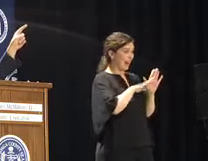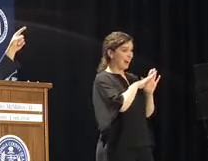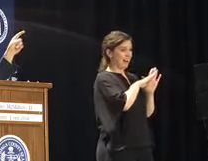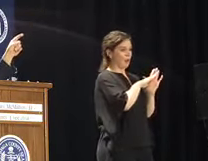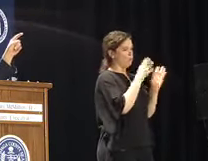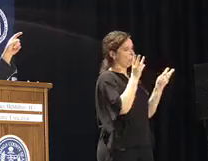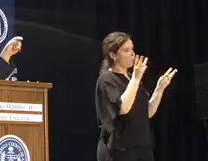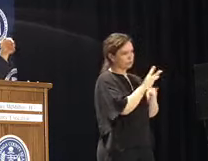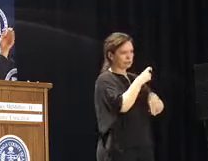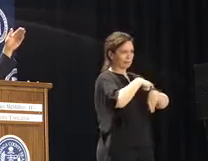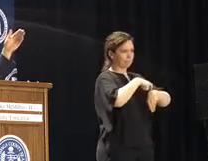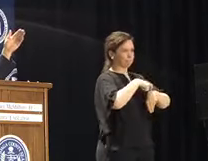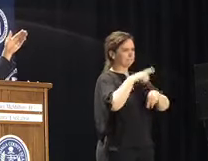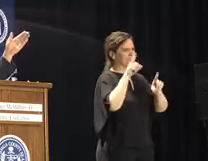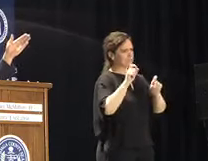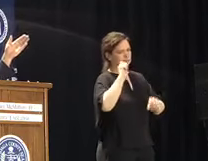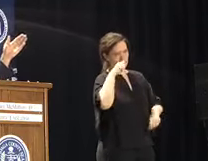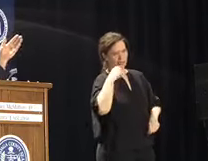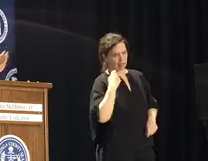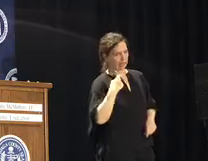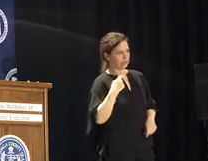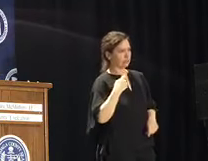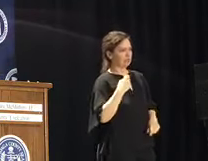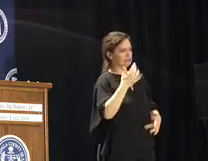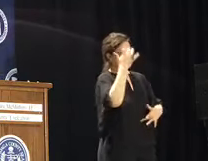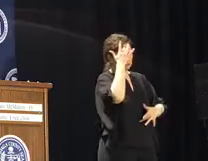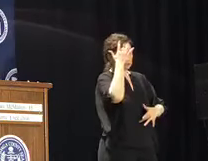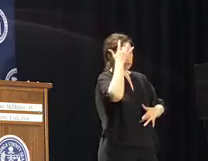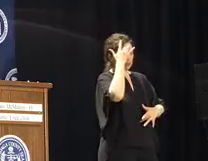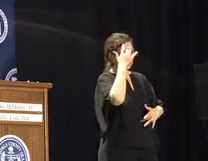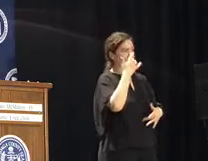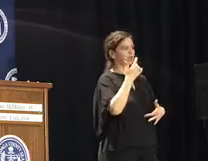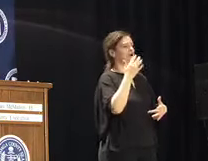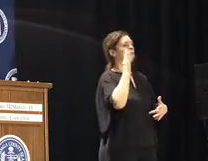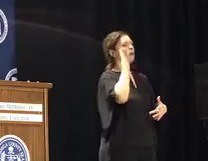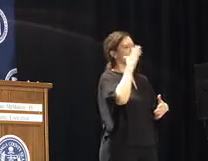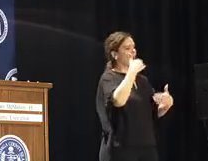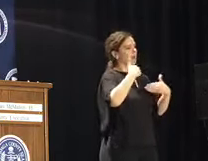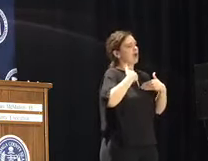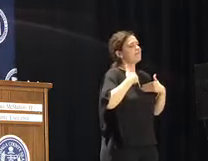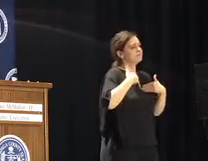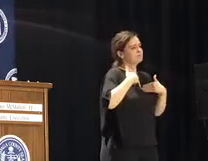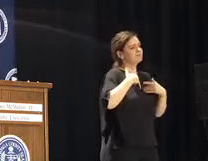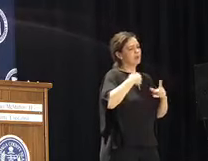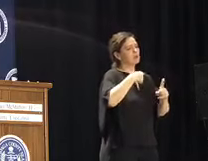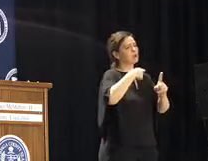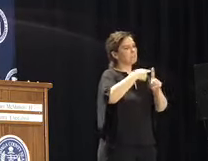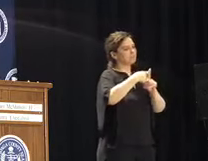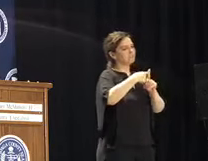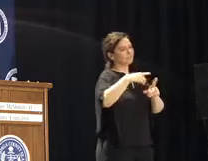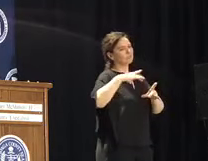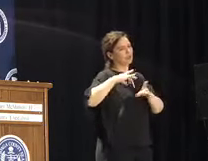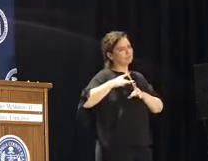in individuals who are sick is going to come through with positive results. We've seen that spike in the last 3 days. I